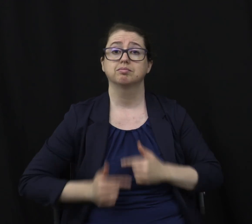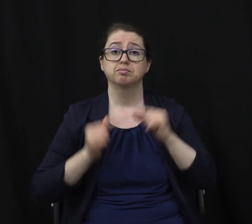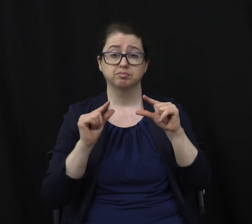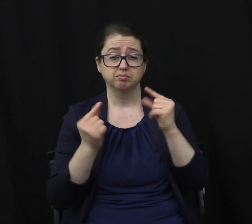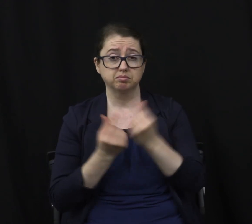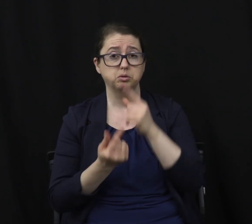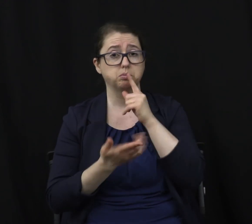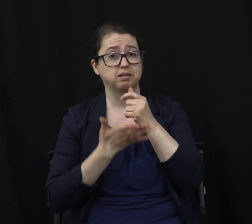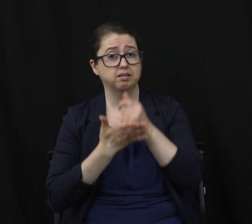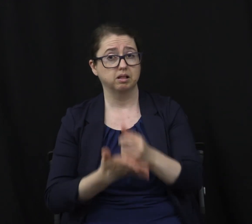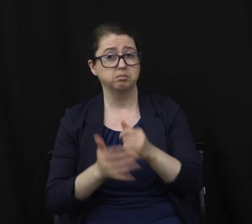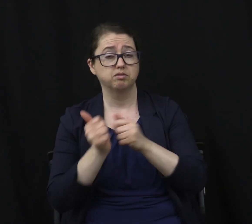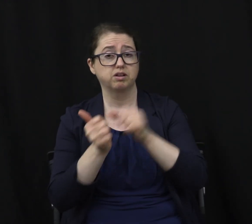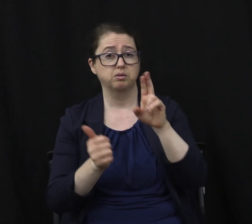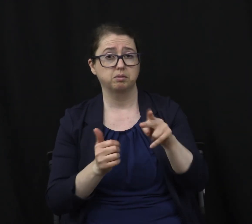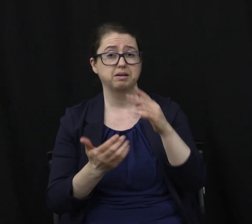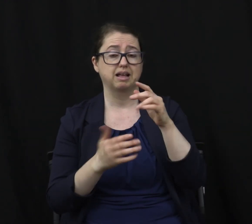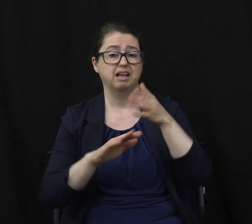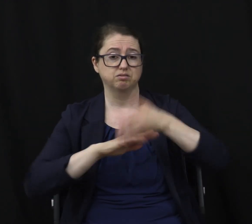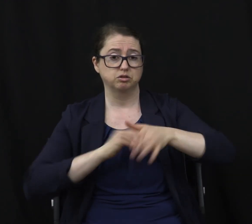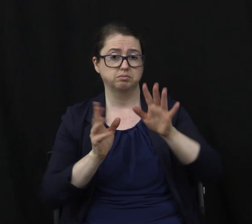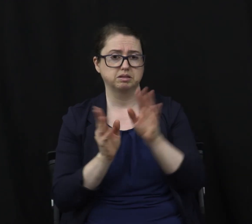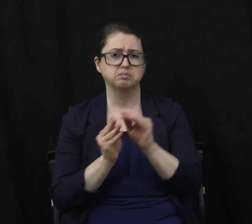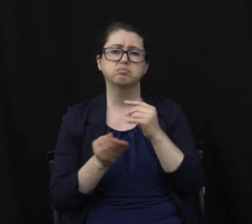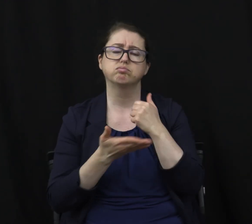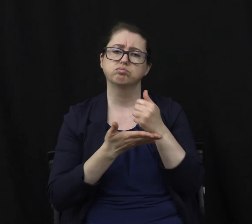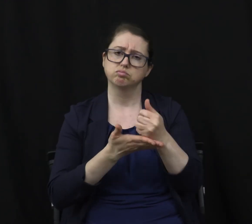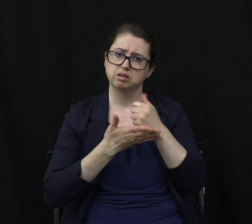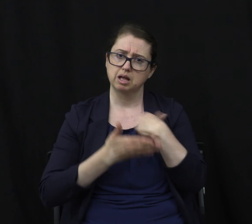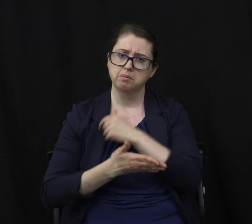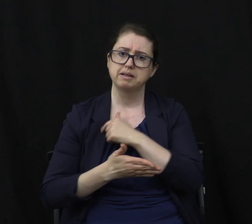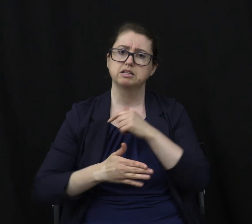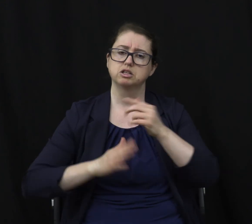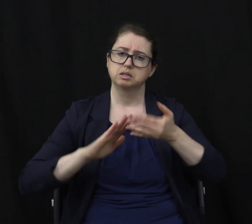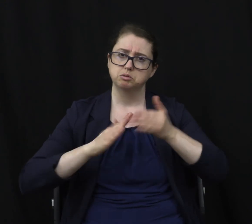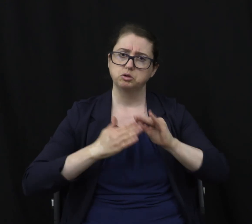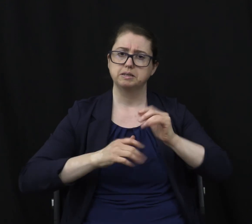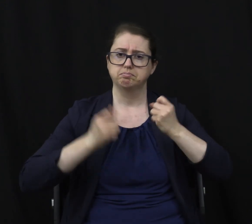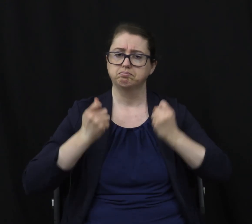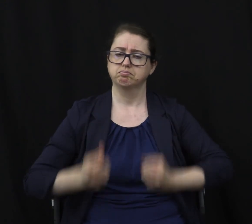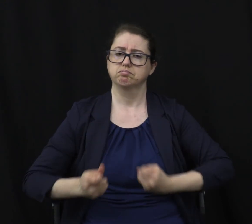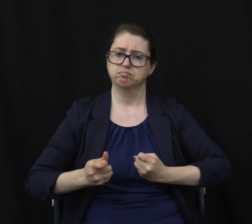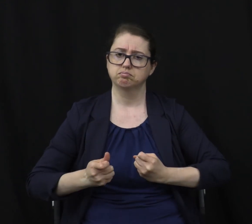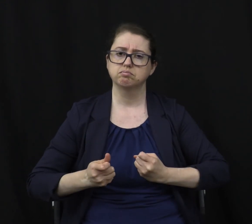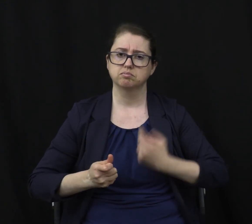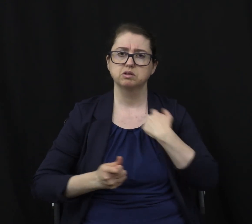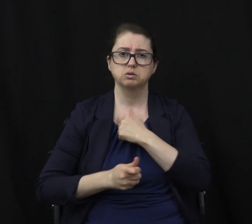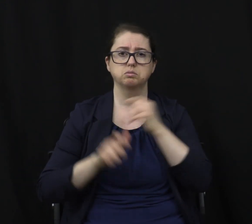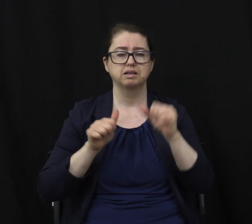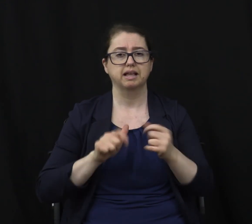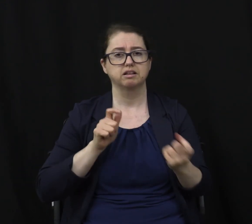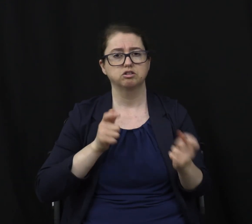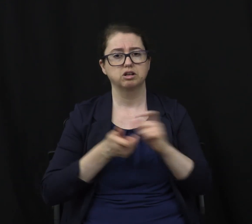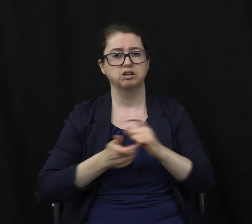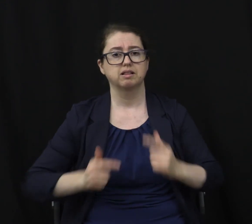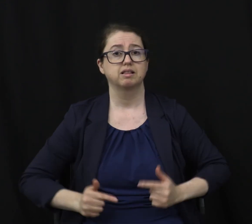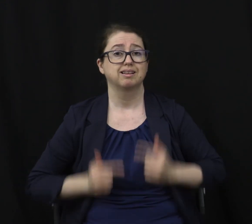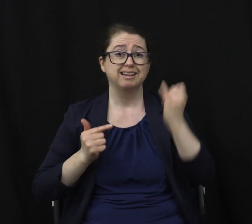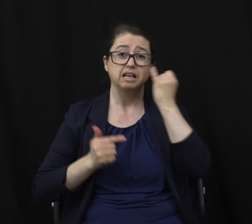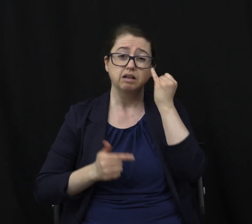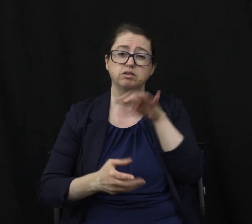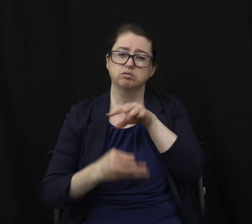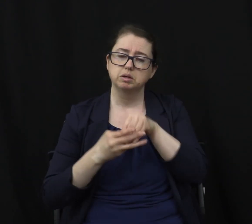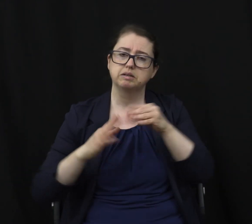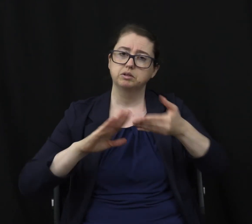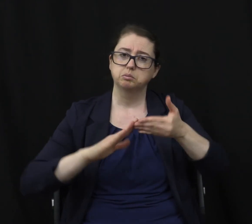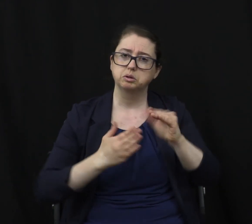It'll help us build community. Studies show that we can make changes in our life when we're part of a community. This is one of the reasons